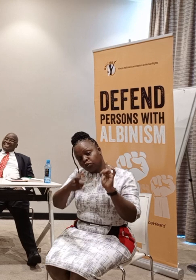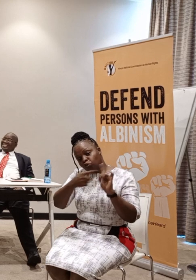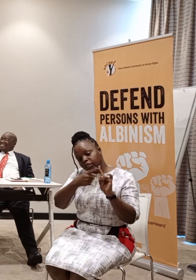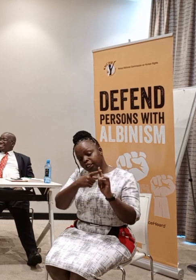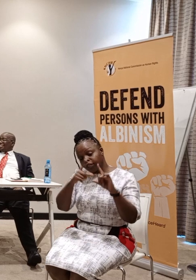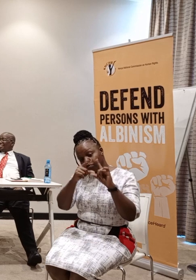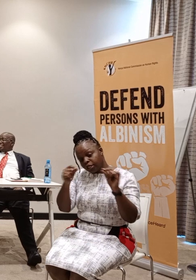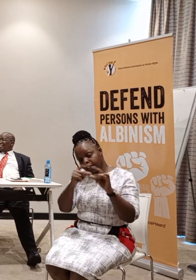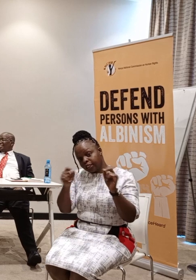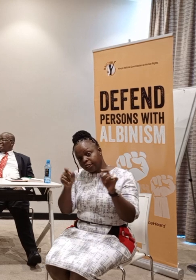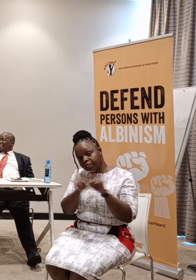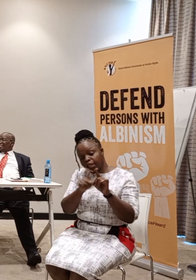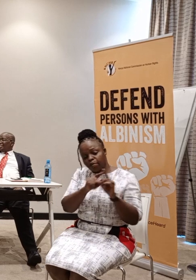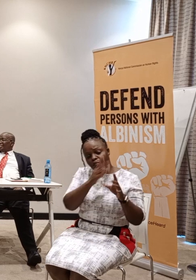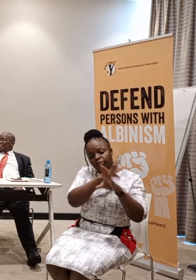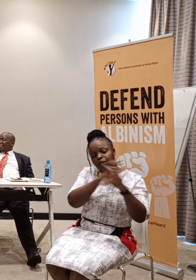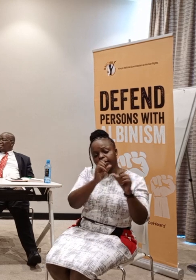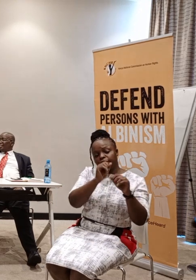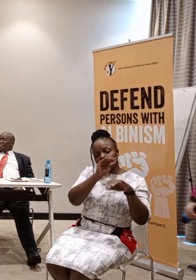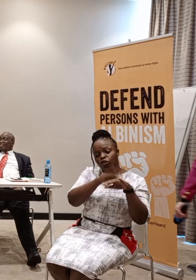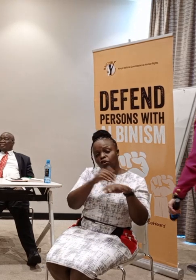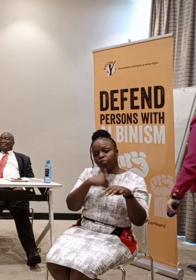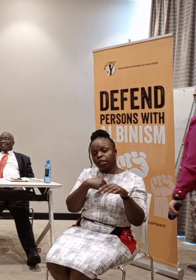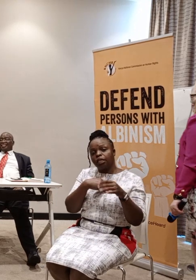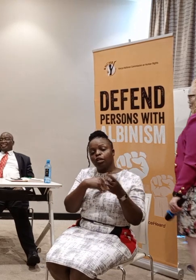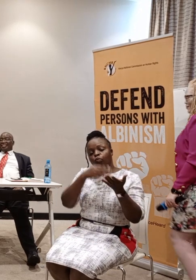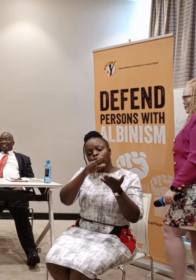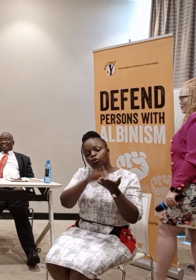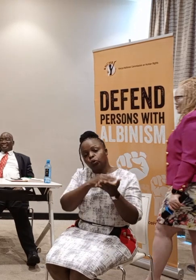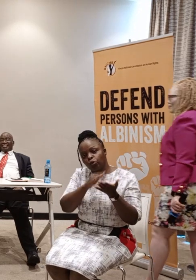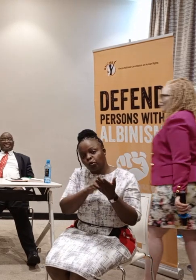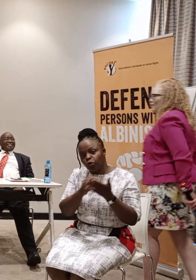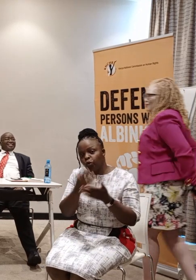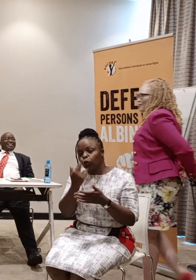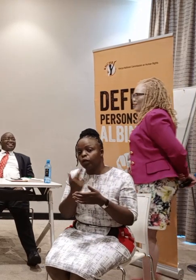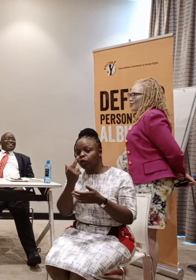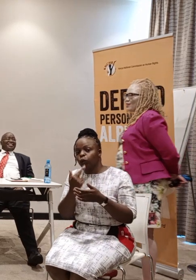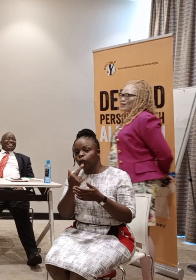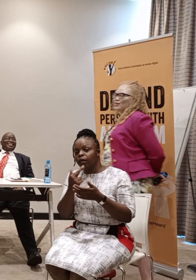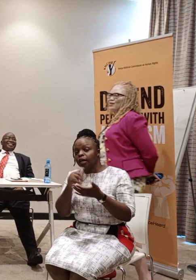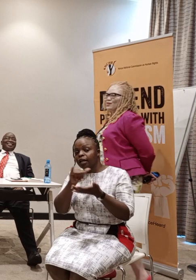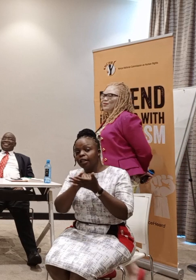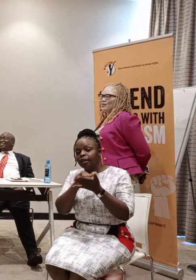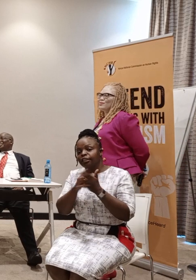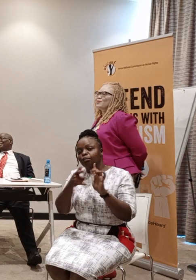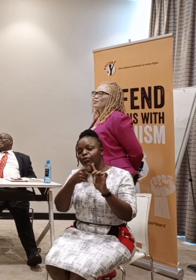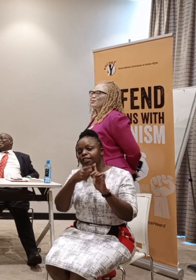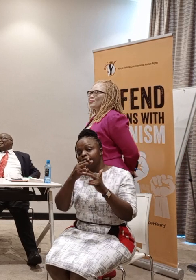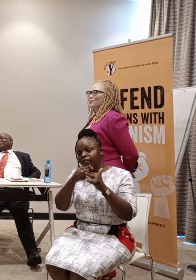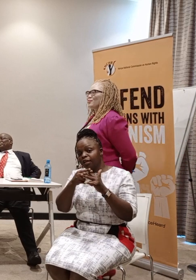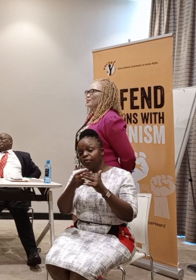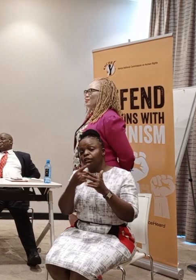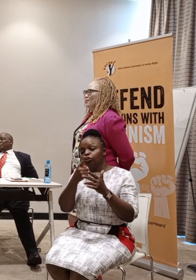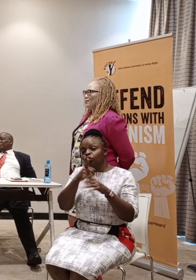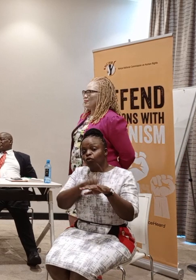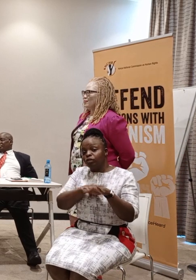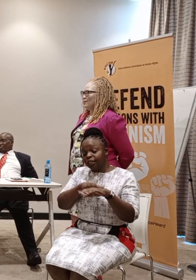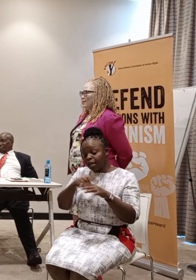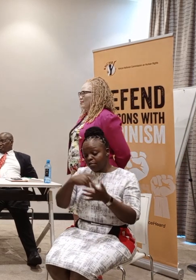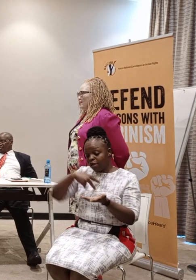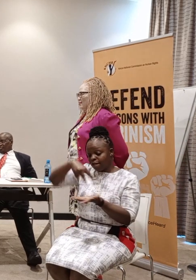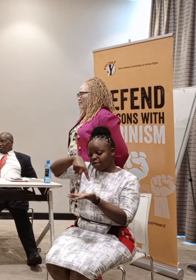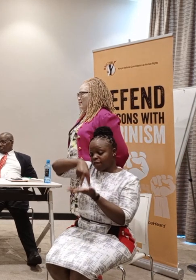president actually calls me Mudongo Arroyo. It's become a normal. But then, listen to this. When I applied to